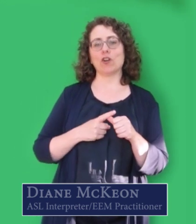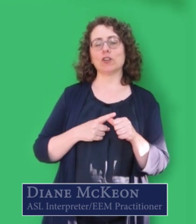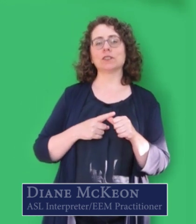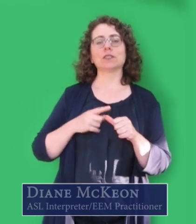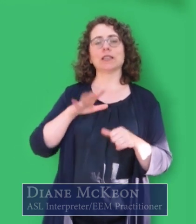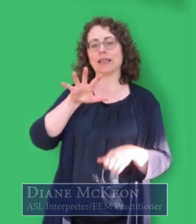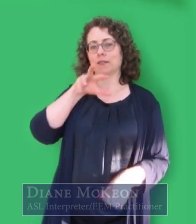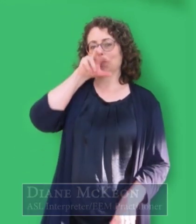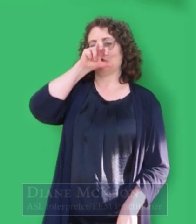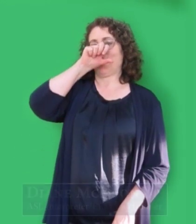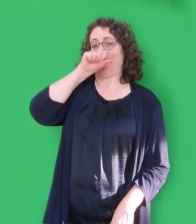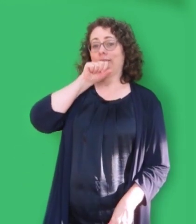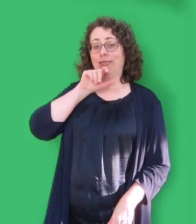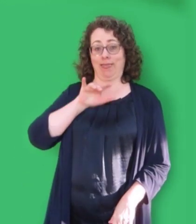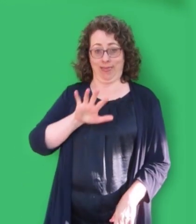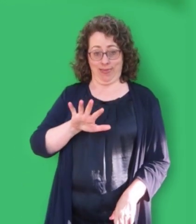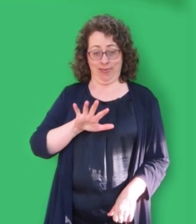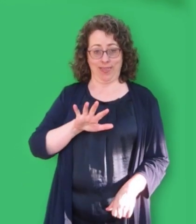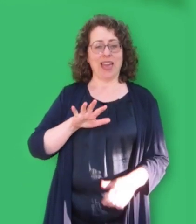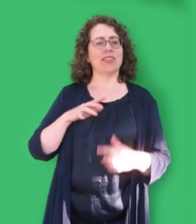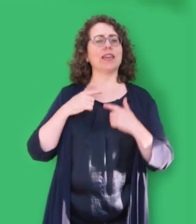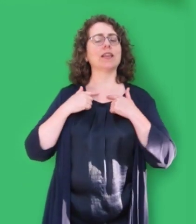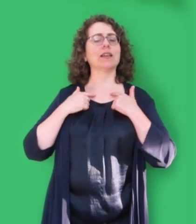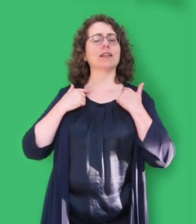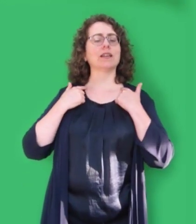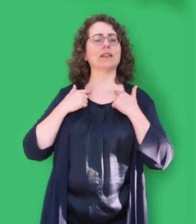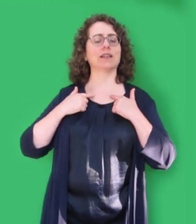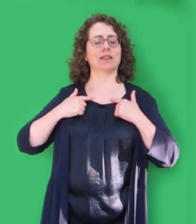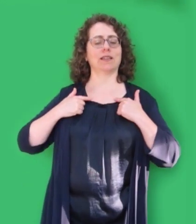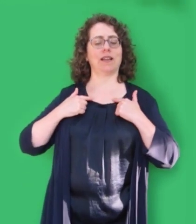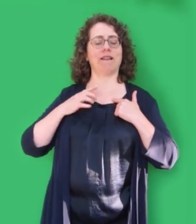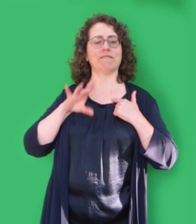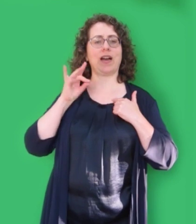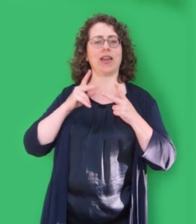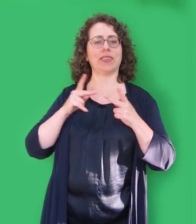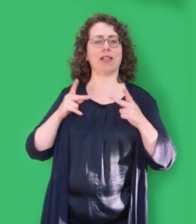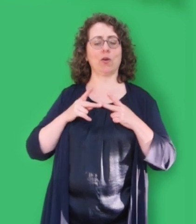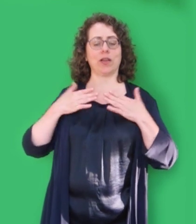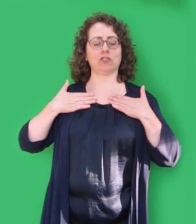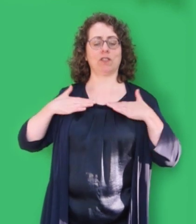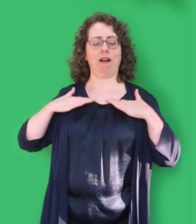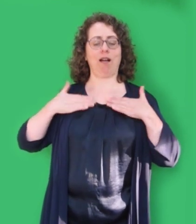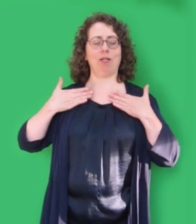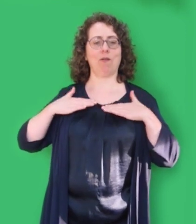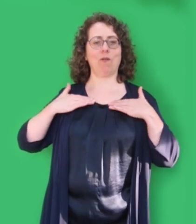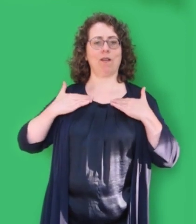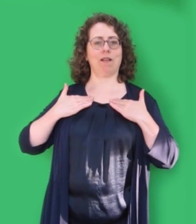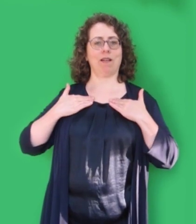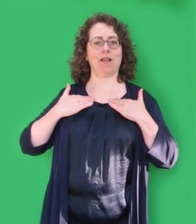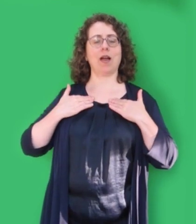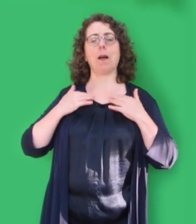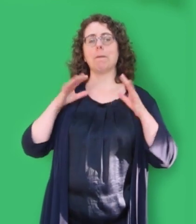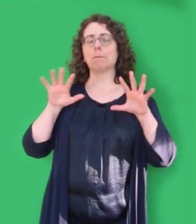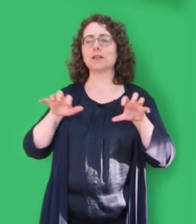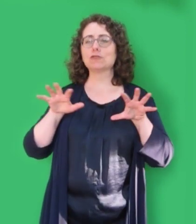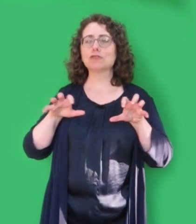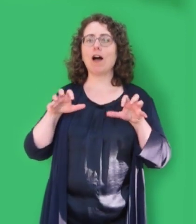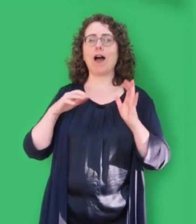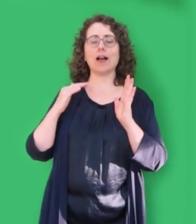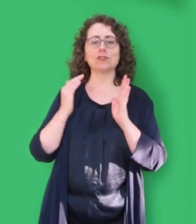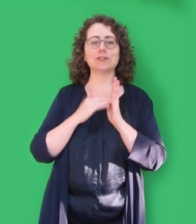to your sternum, come down and out about an inch into a hollow spot. It might feel a little tender. Massage, tap,